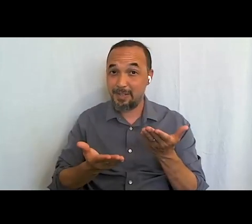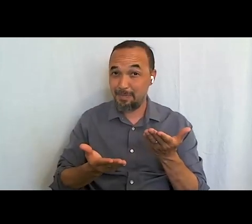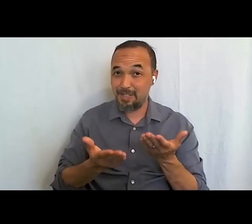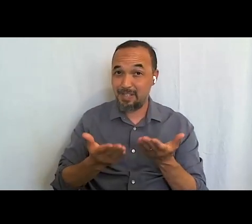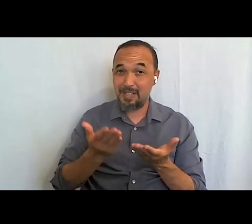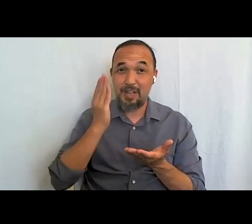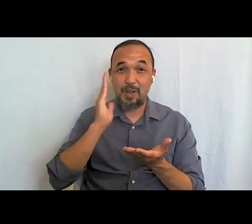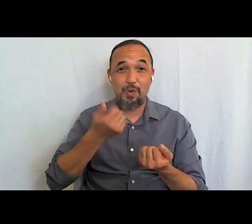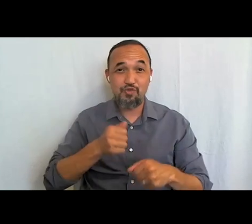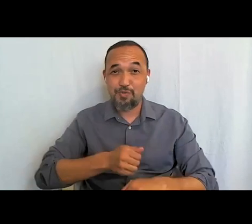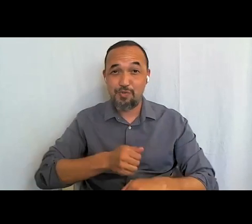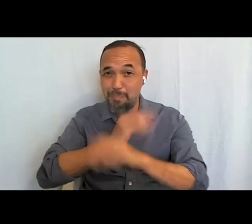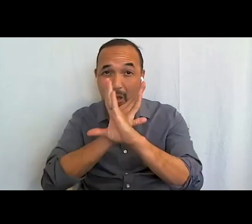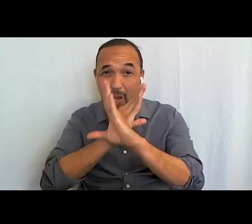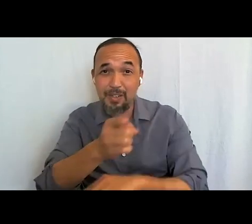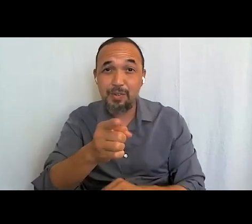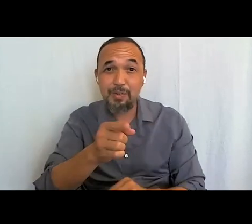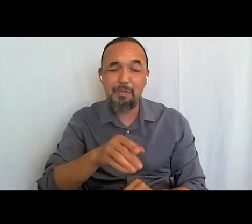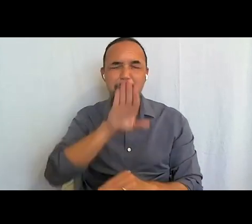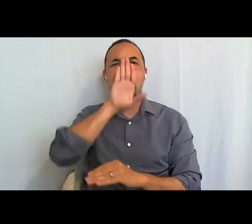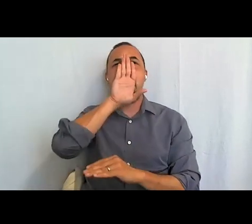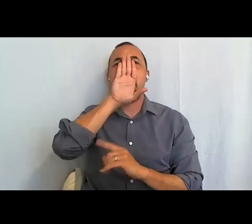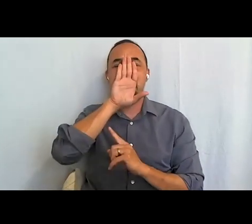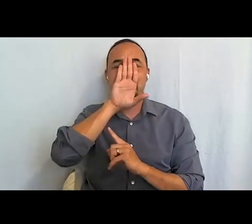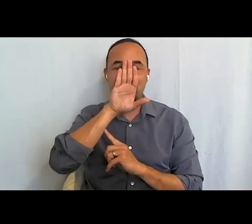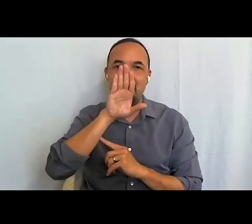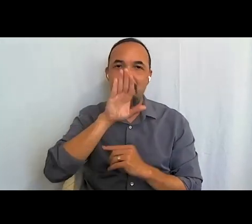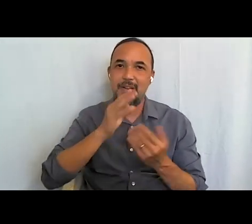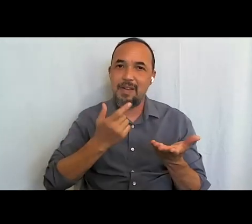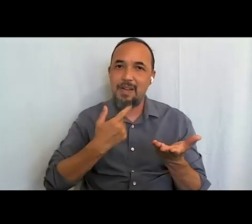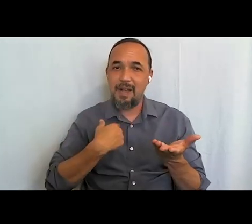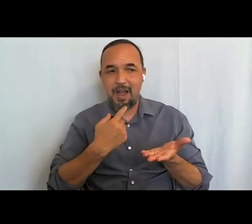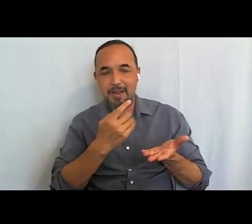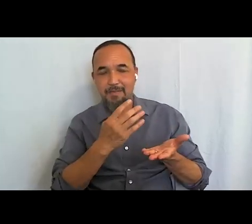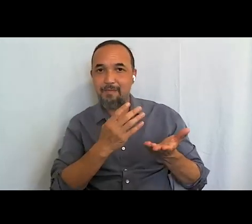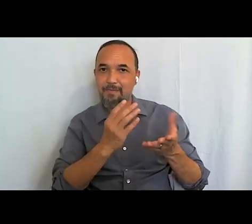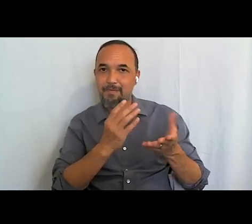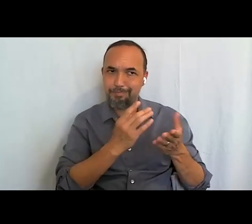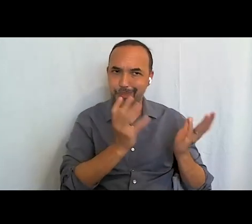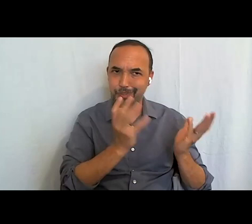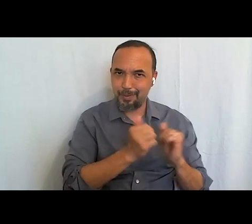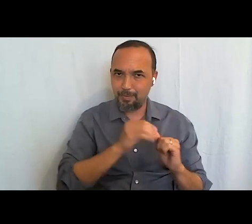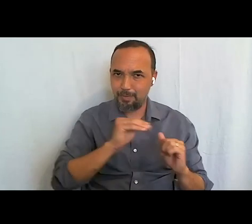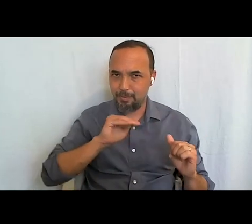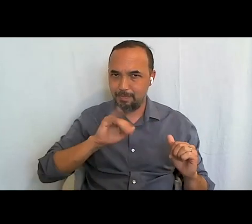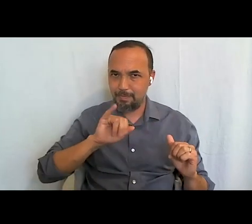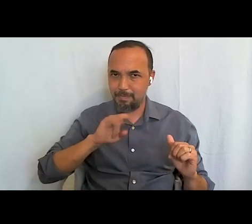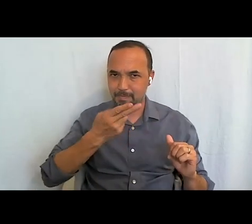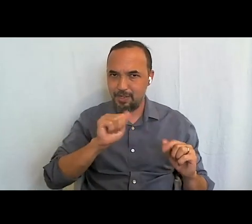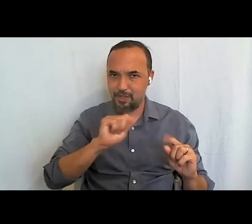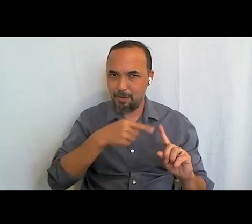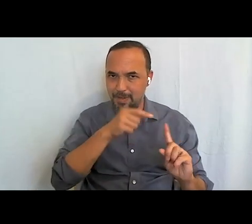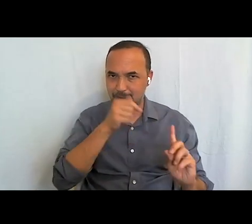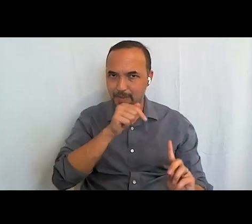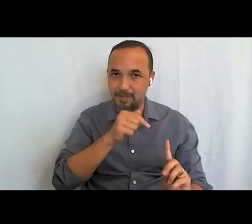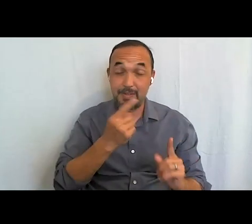to block your way. Like suddenly I've talked about this with Misha, like when you make big decisions in your life, sometimes the universe conspires